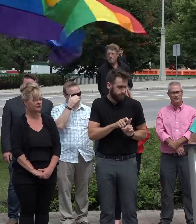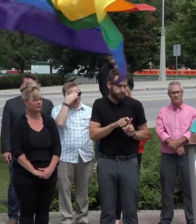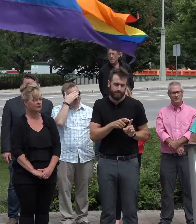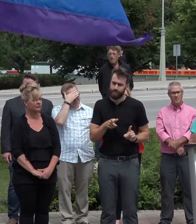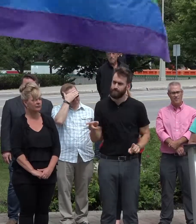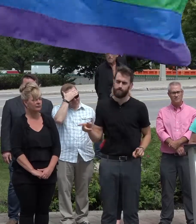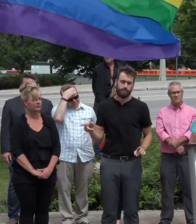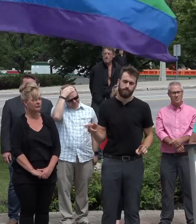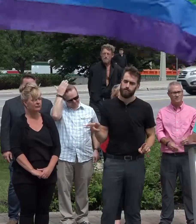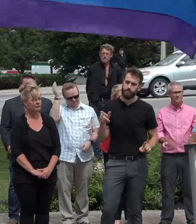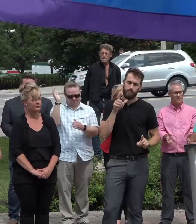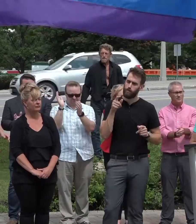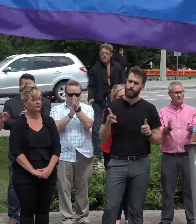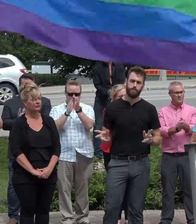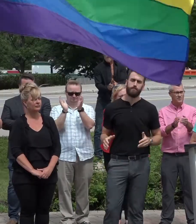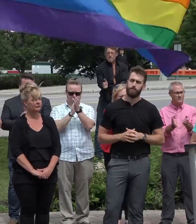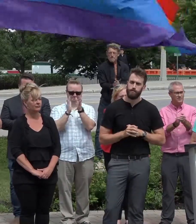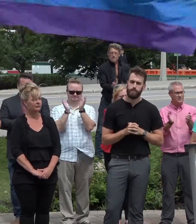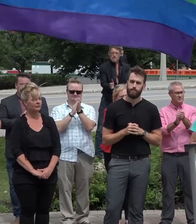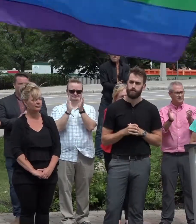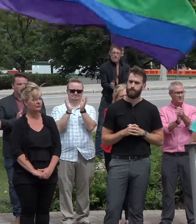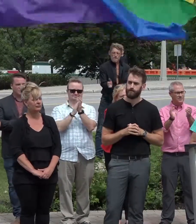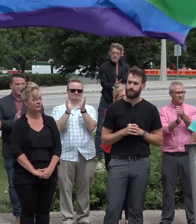shame on them.